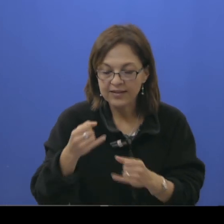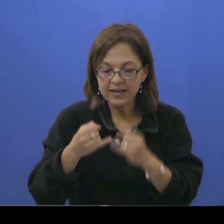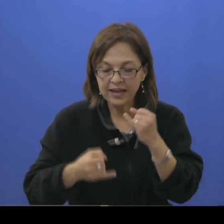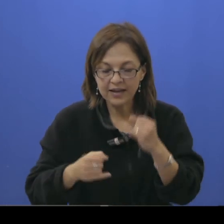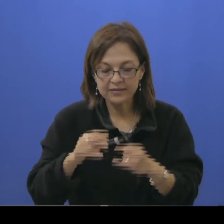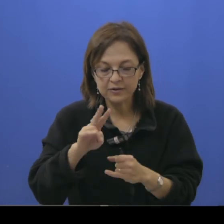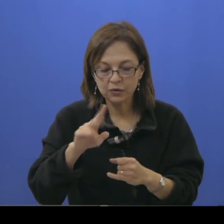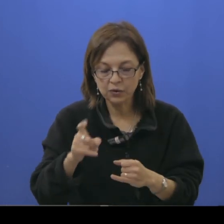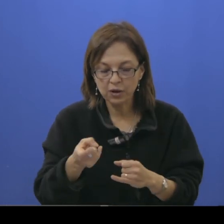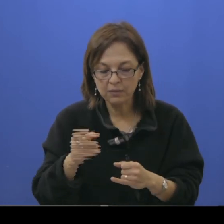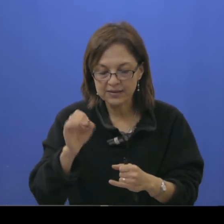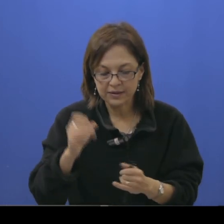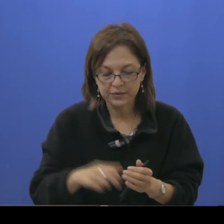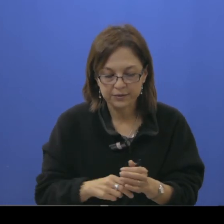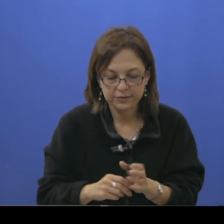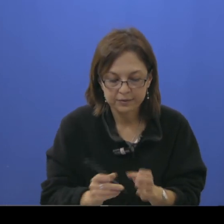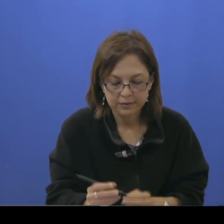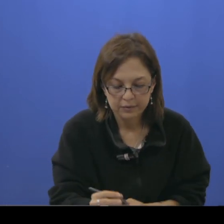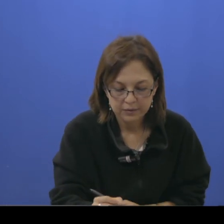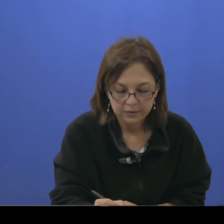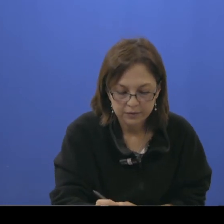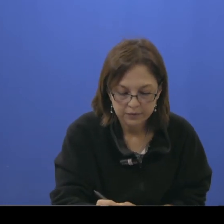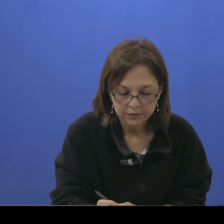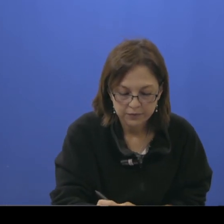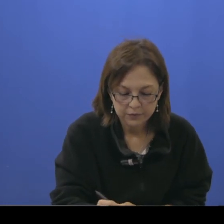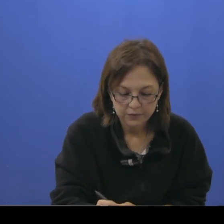And the last 2, 0.